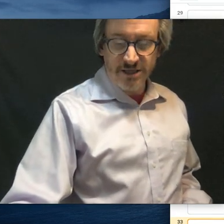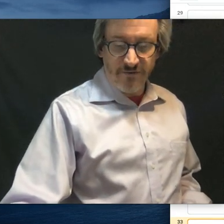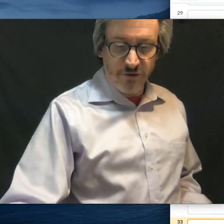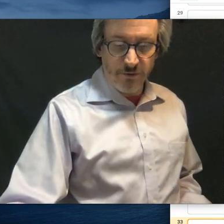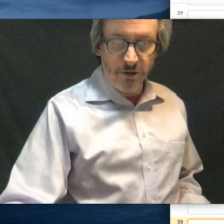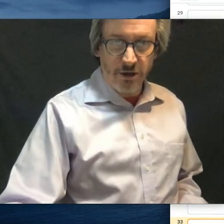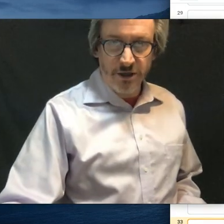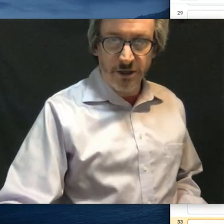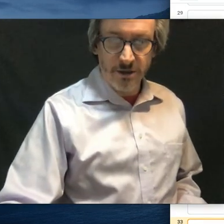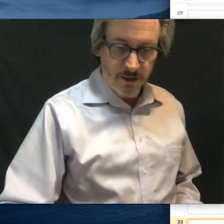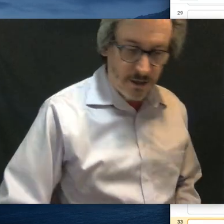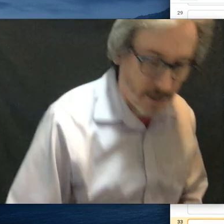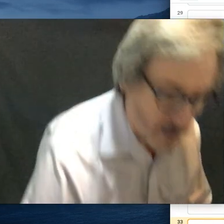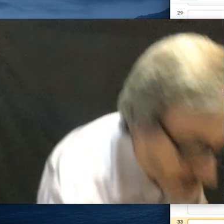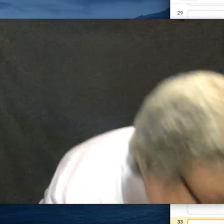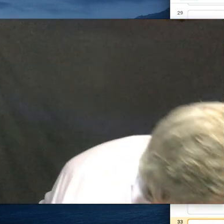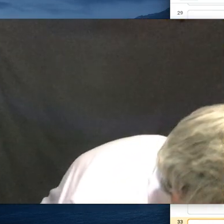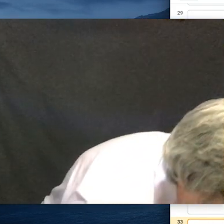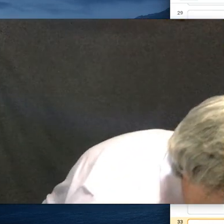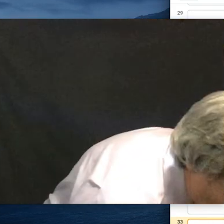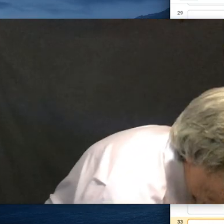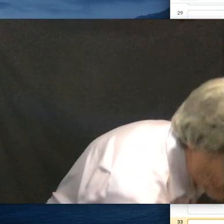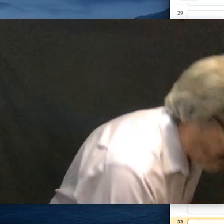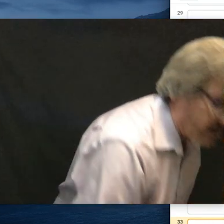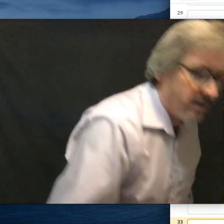Because if you look,